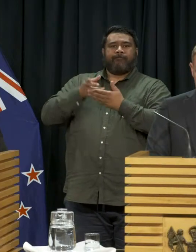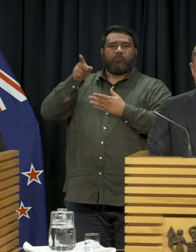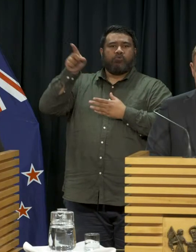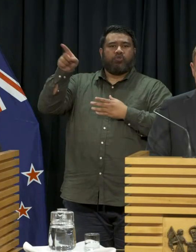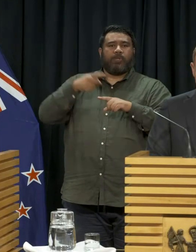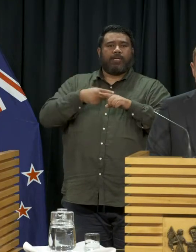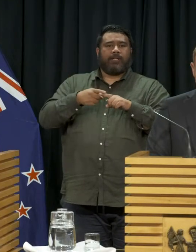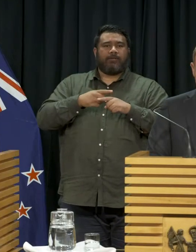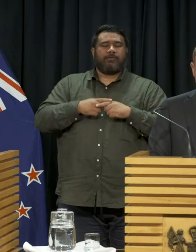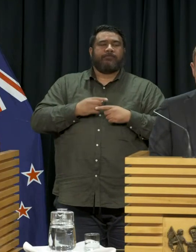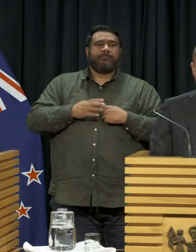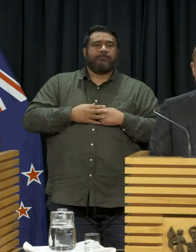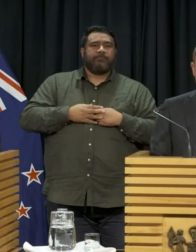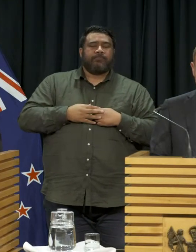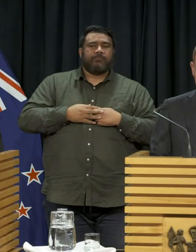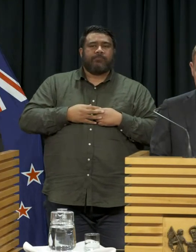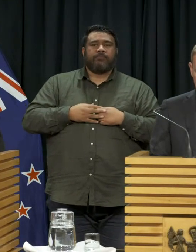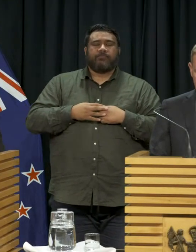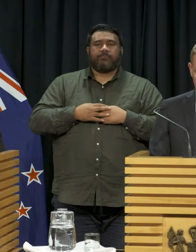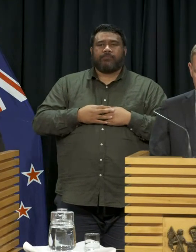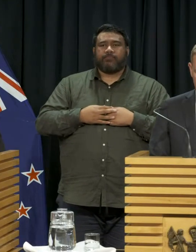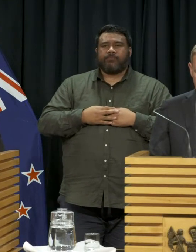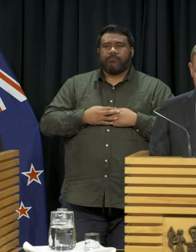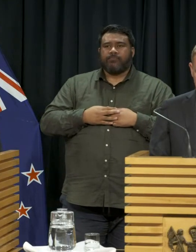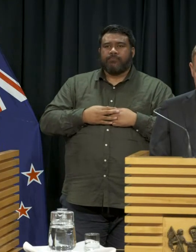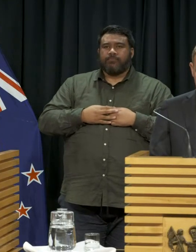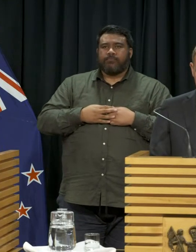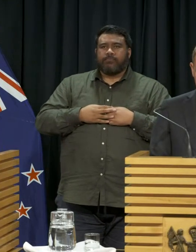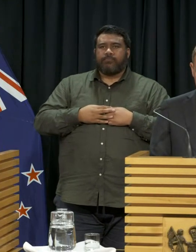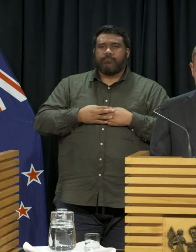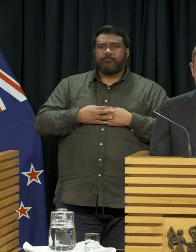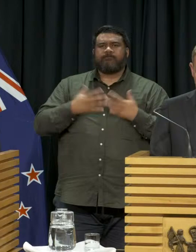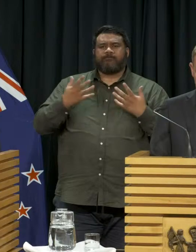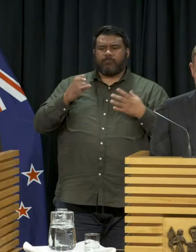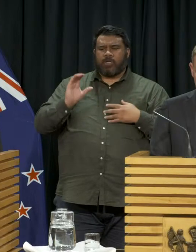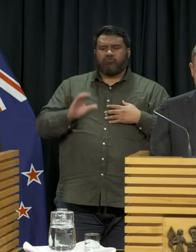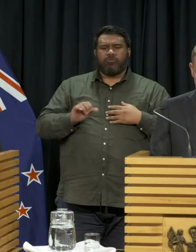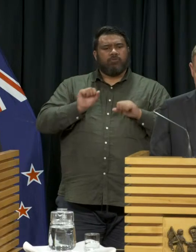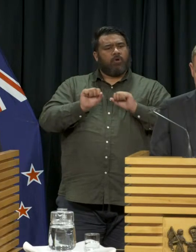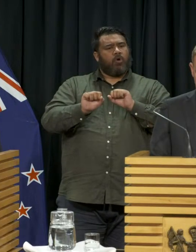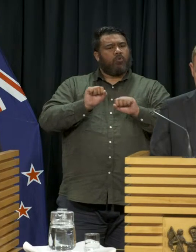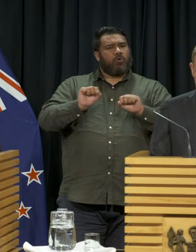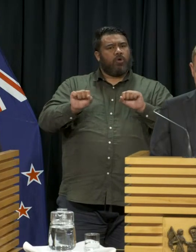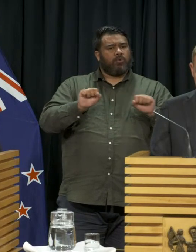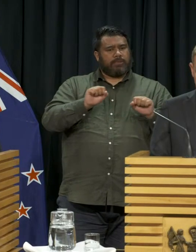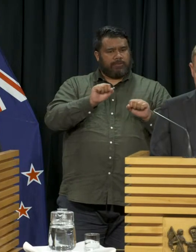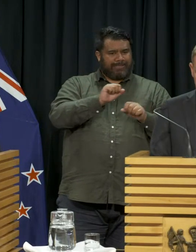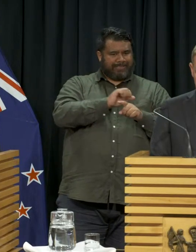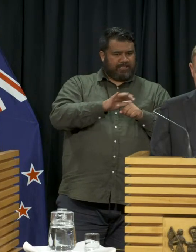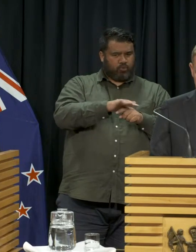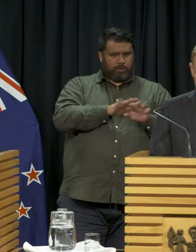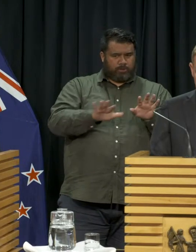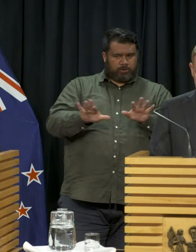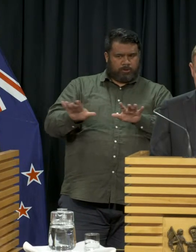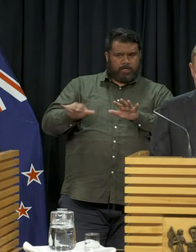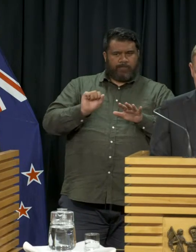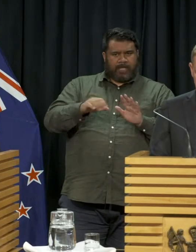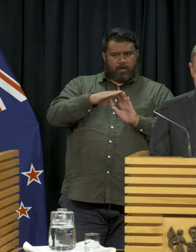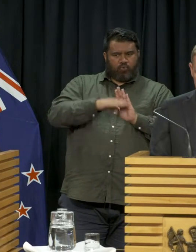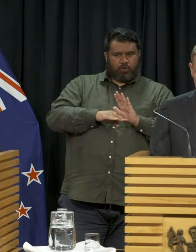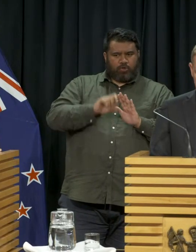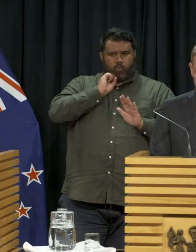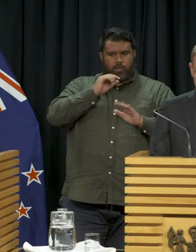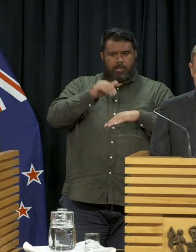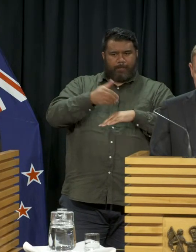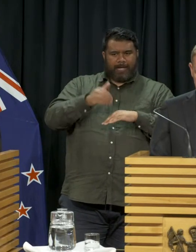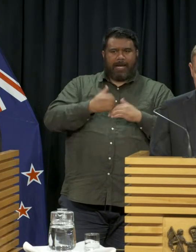arrangements. I think that there is an understanding, of course, that different countries will be in different circumstances and their rules will allow them to do